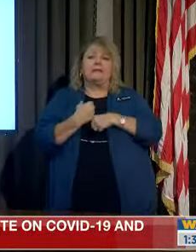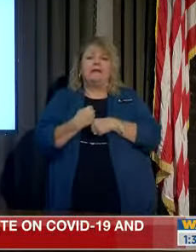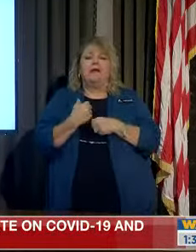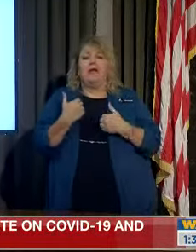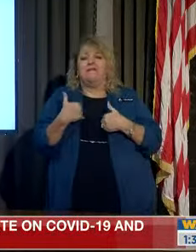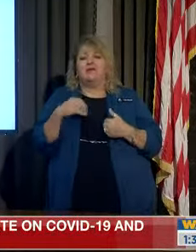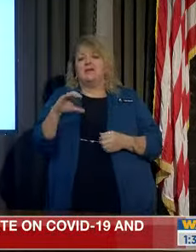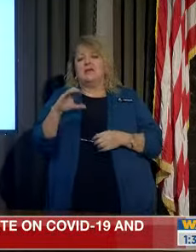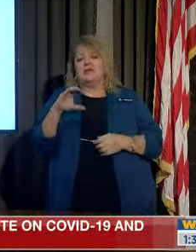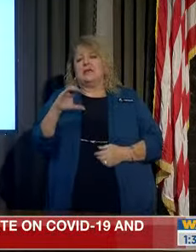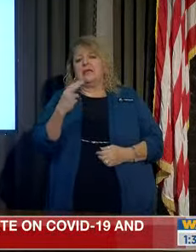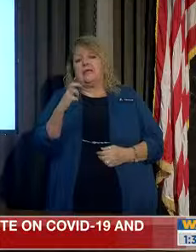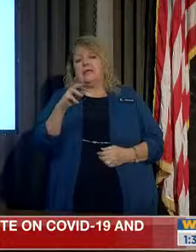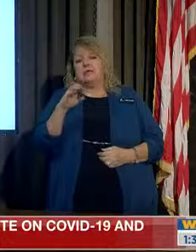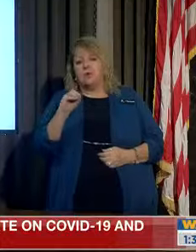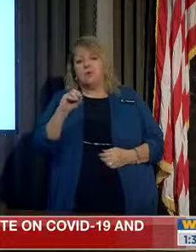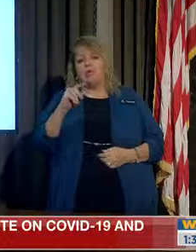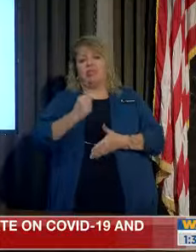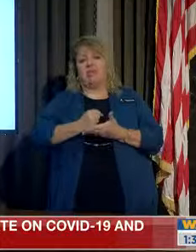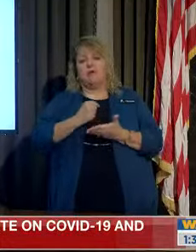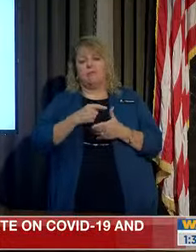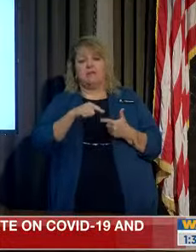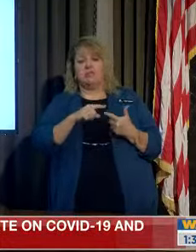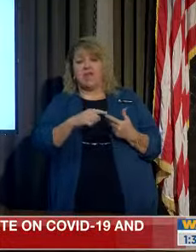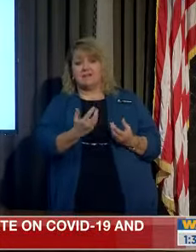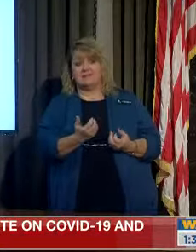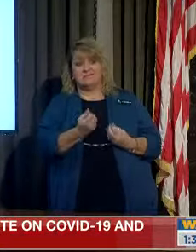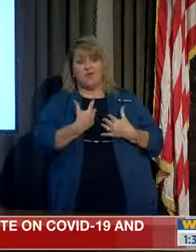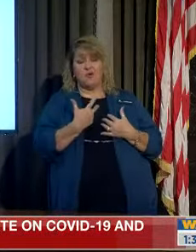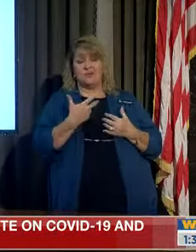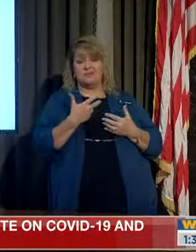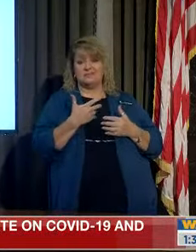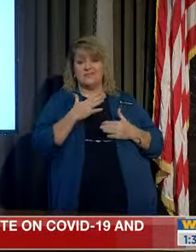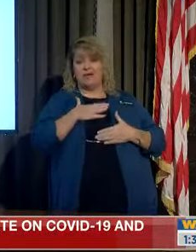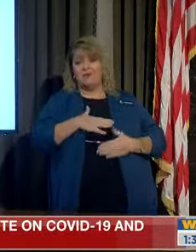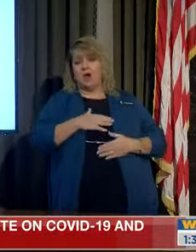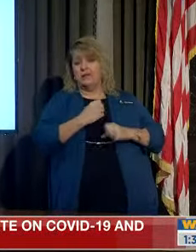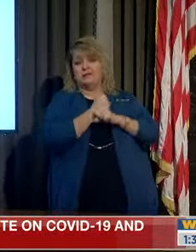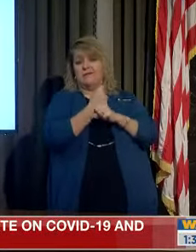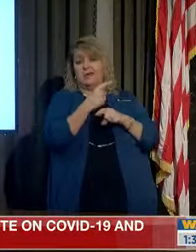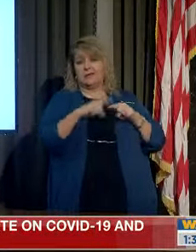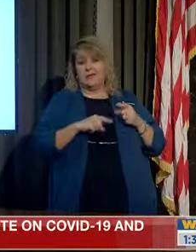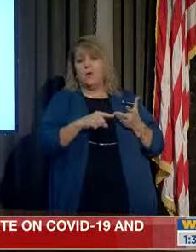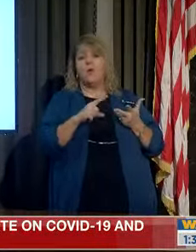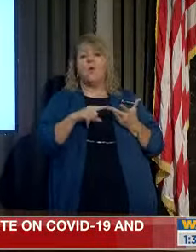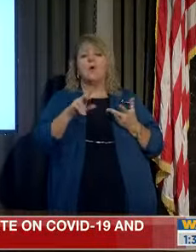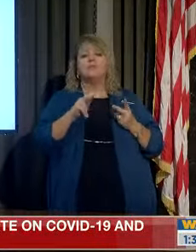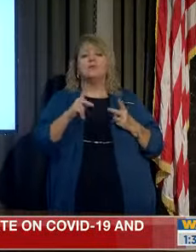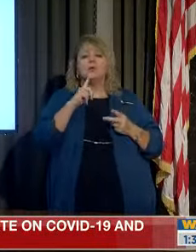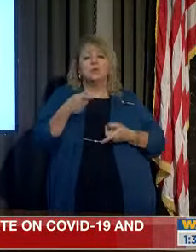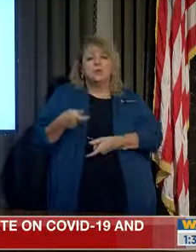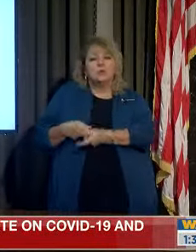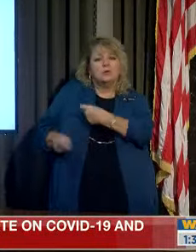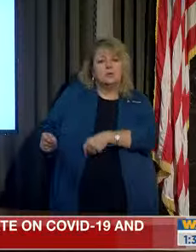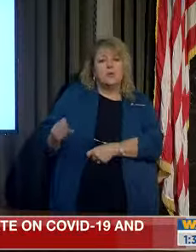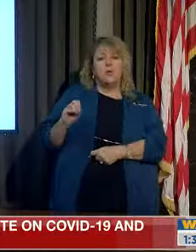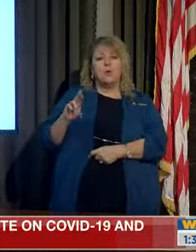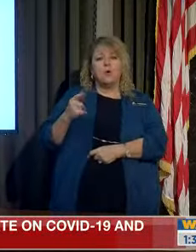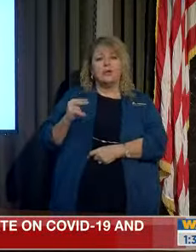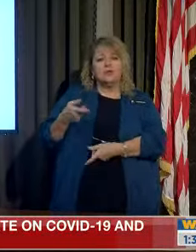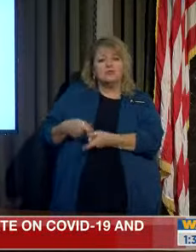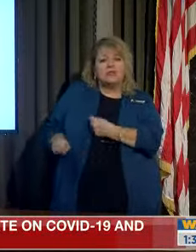transplant recipients and take medicines to suppress their immune system, people who are on chronic high-dose steroids. It's a small number of people. Those individuals probably